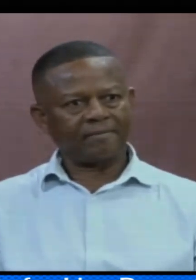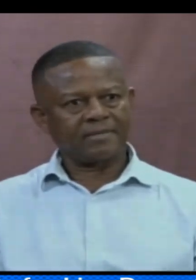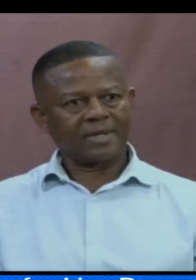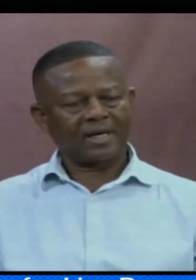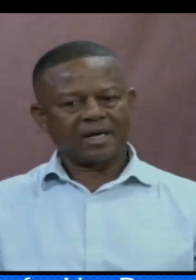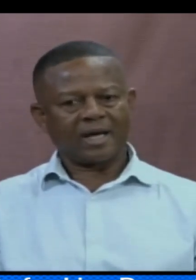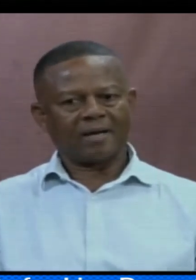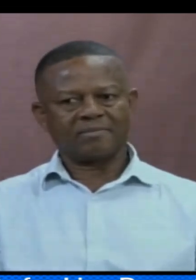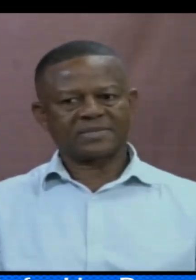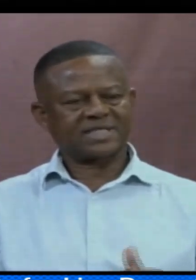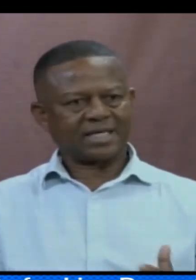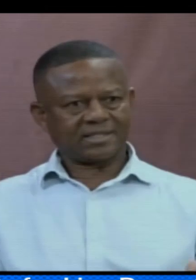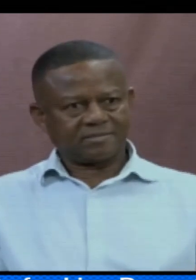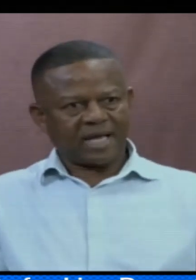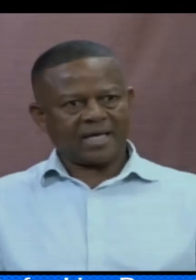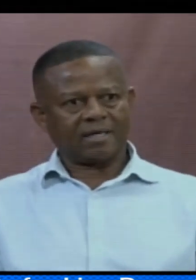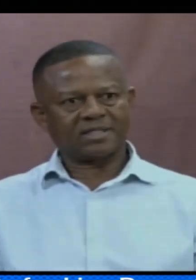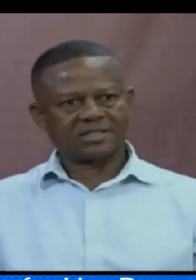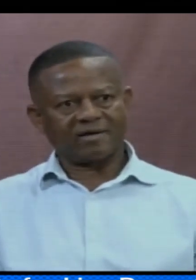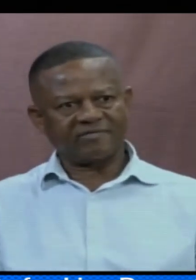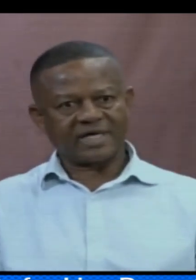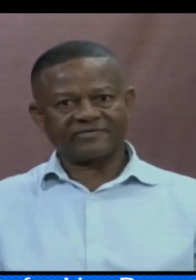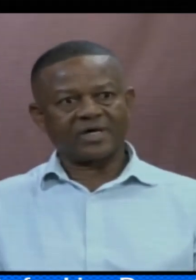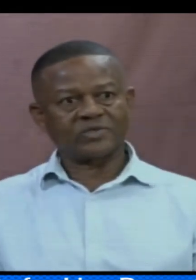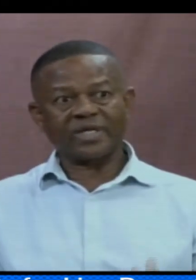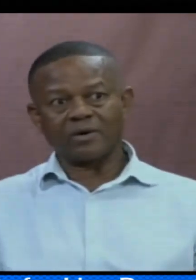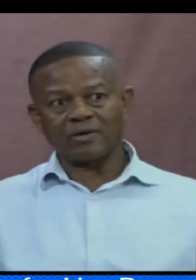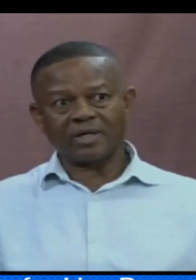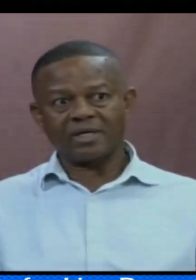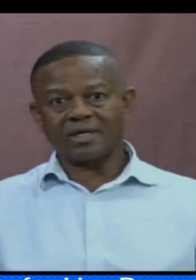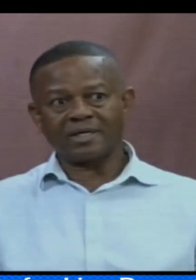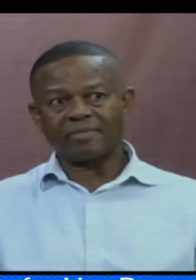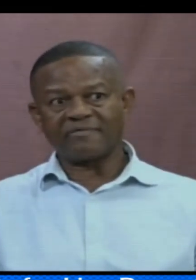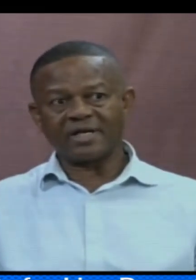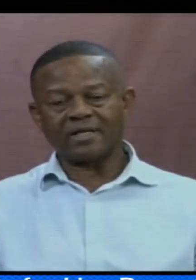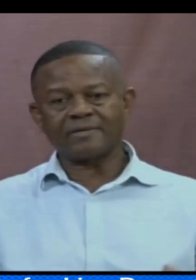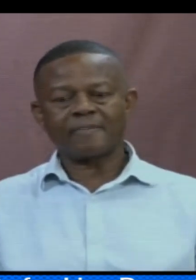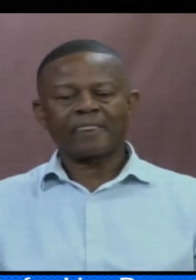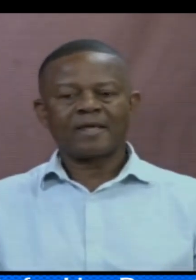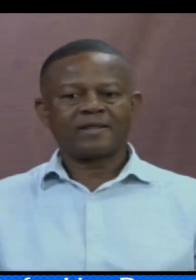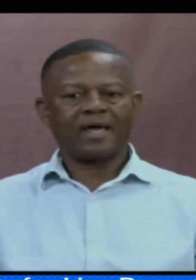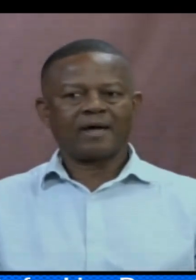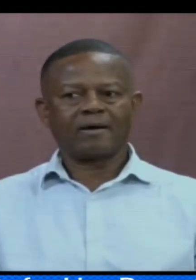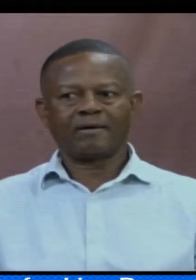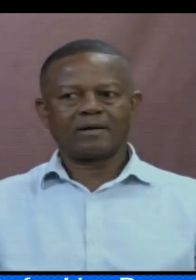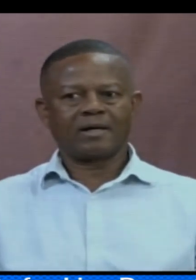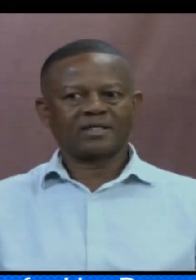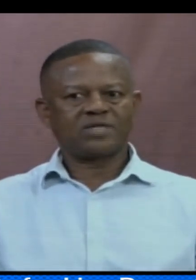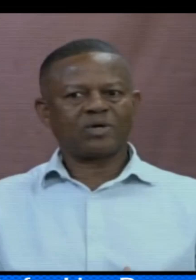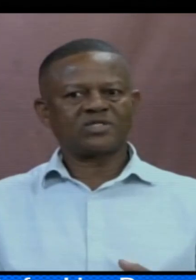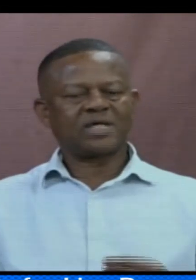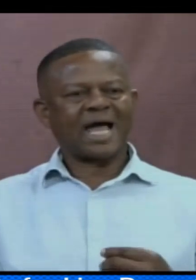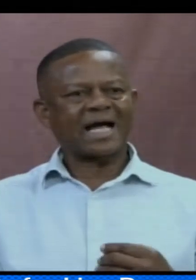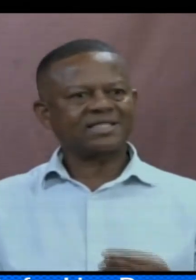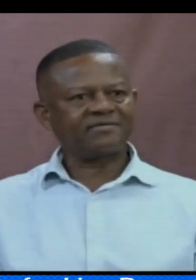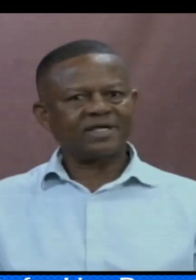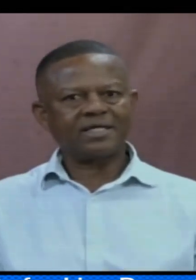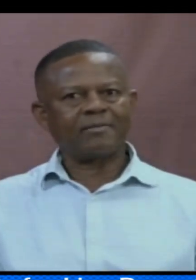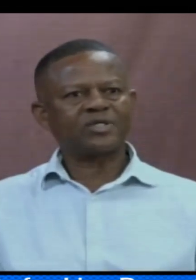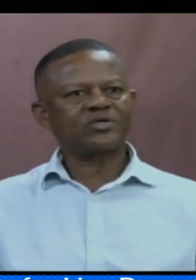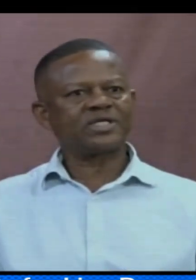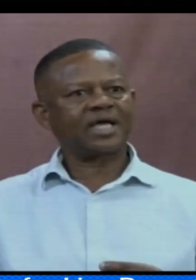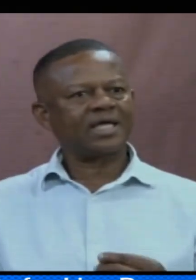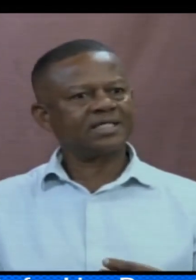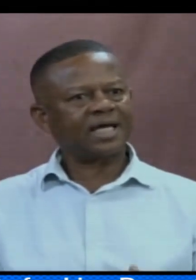that game, sat by herself, as far as we know, in the pavilion. There, she was not